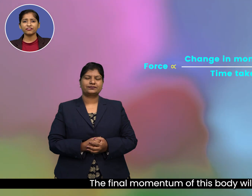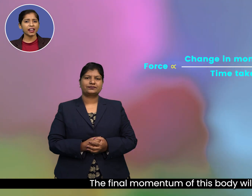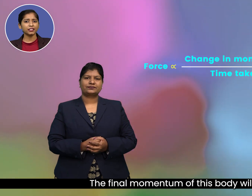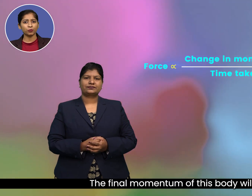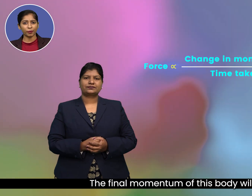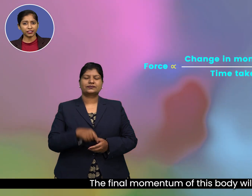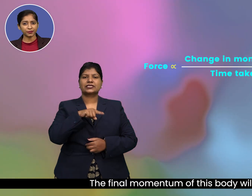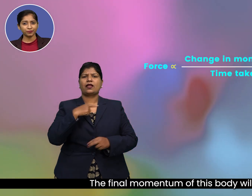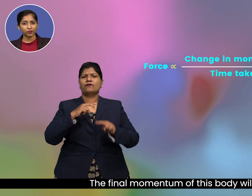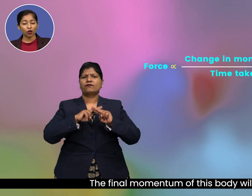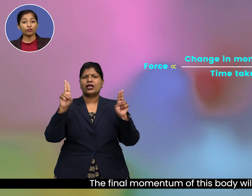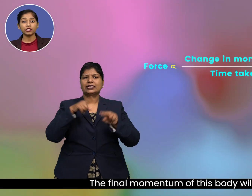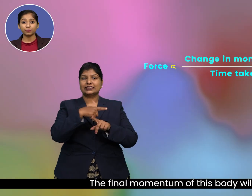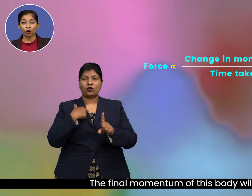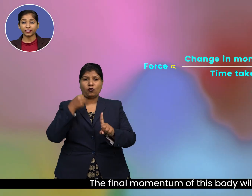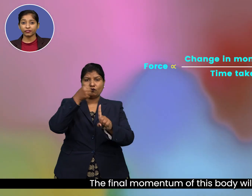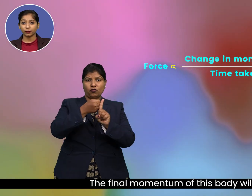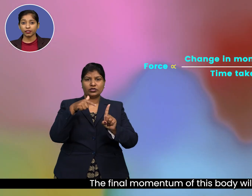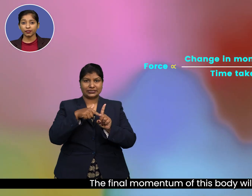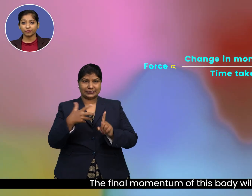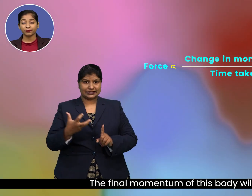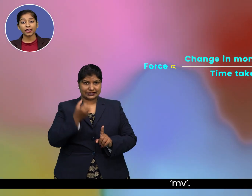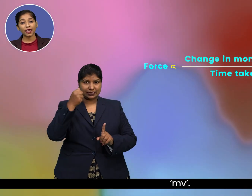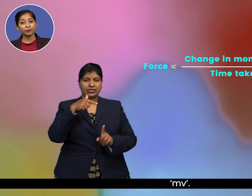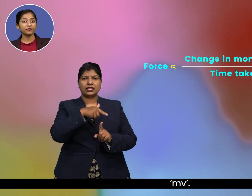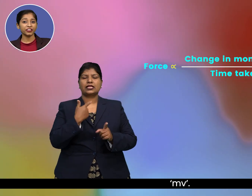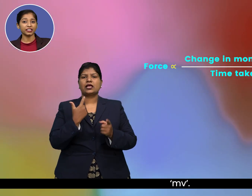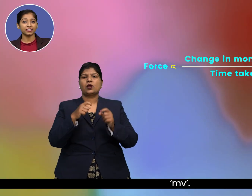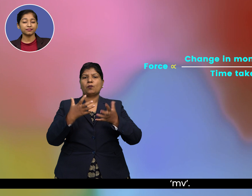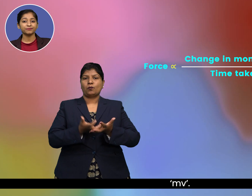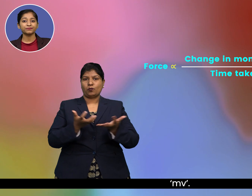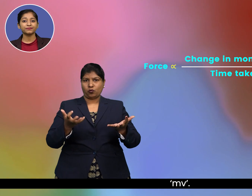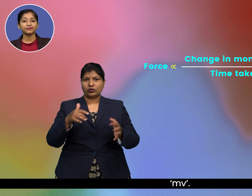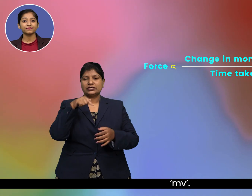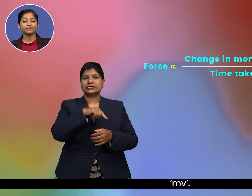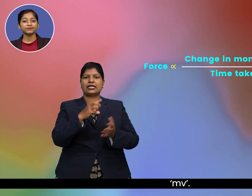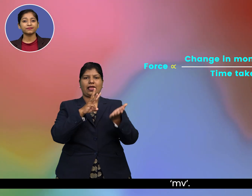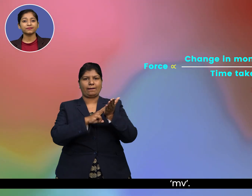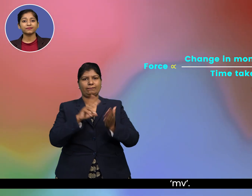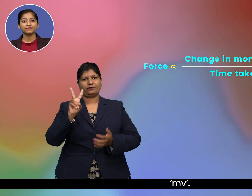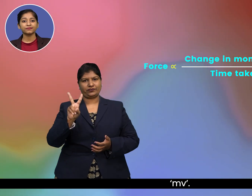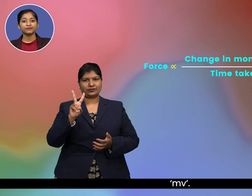The final momentum of this body will be mv.